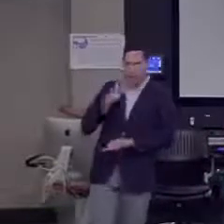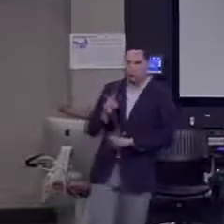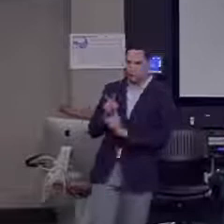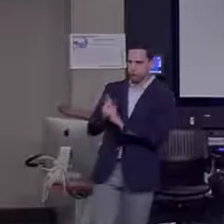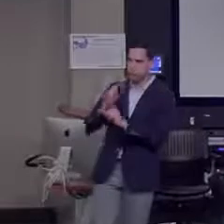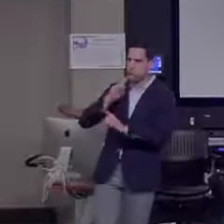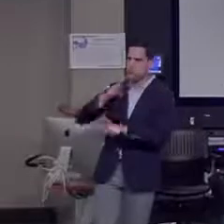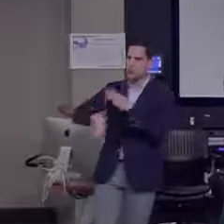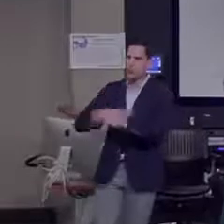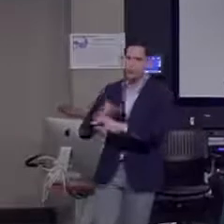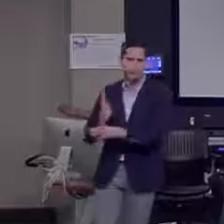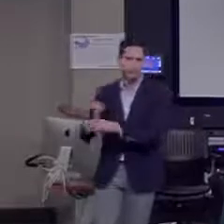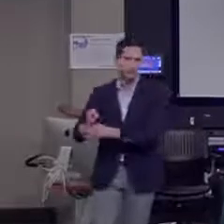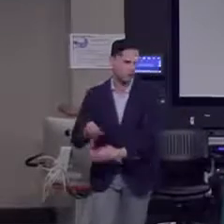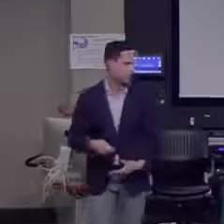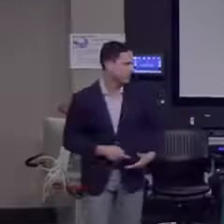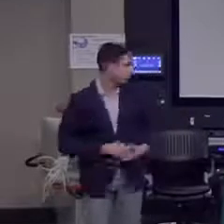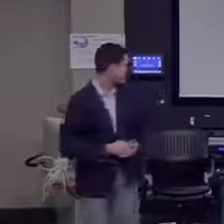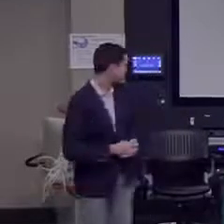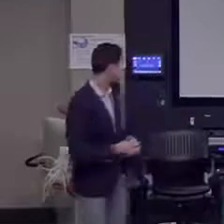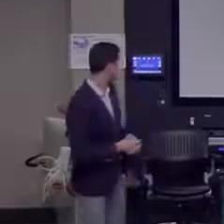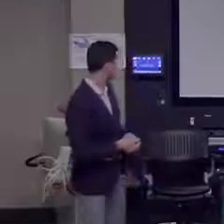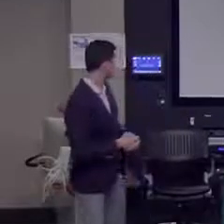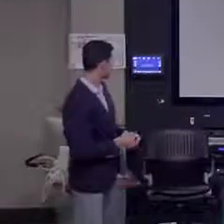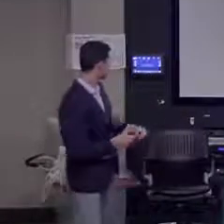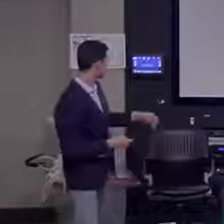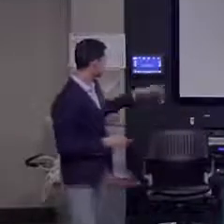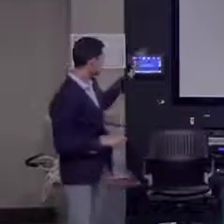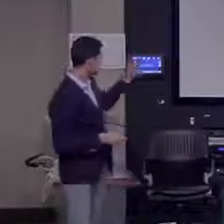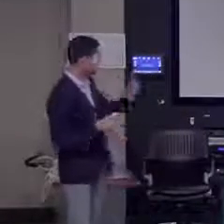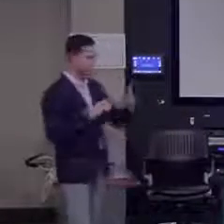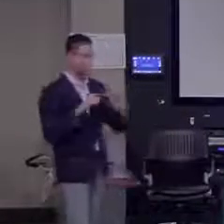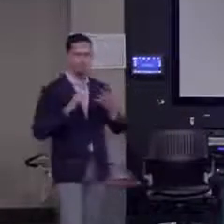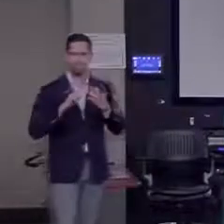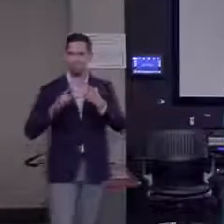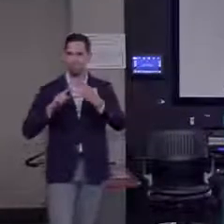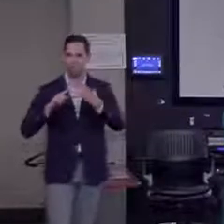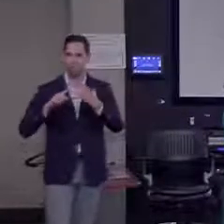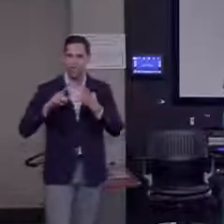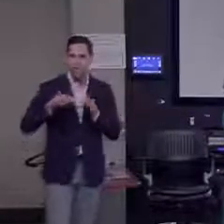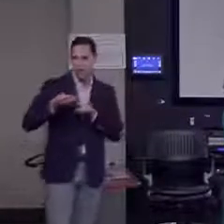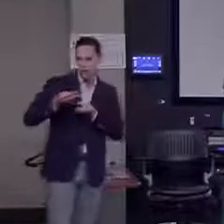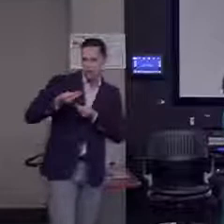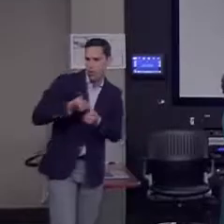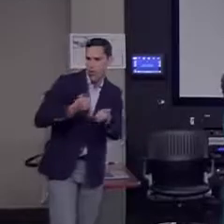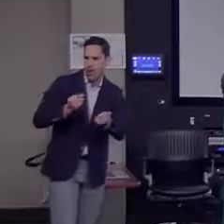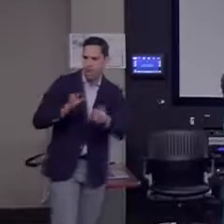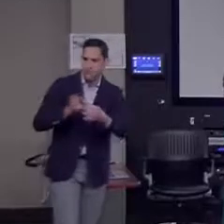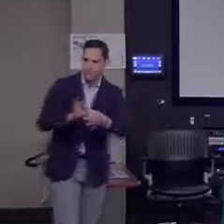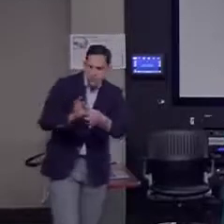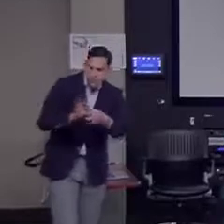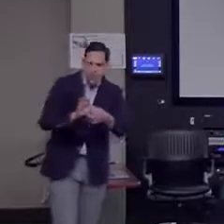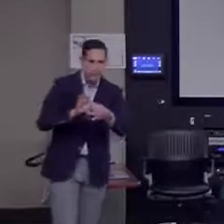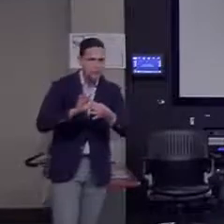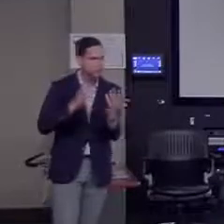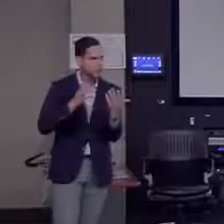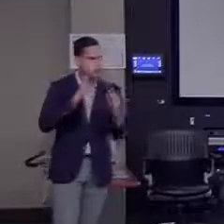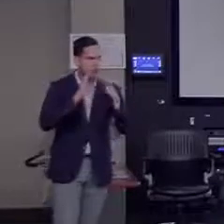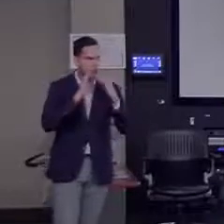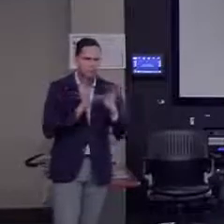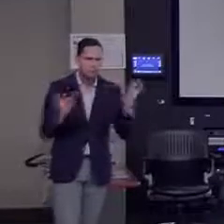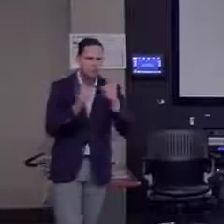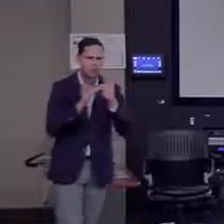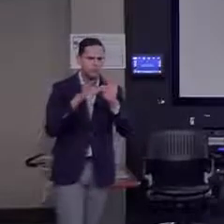intervention. What counted for the most? It was fluid and connected conversations, which we are calling conversational duets.